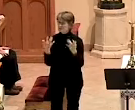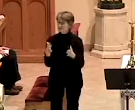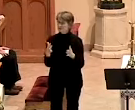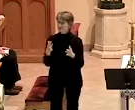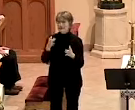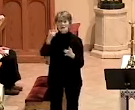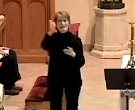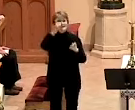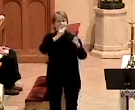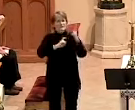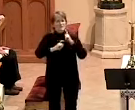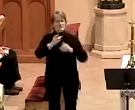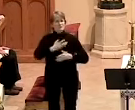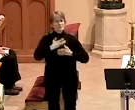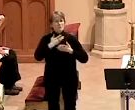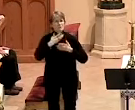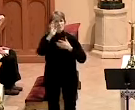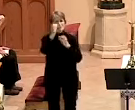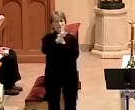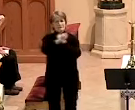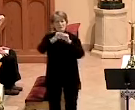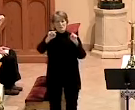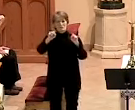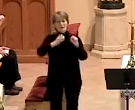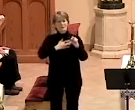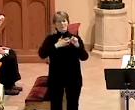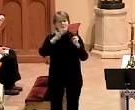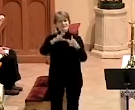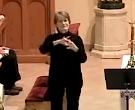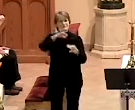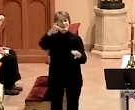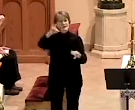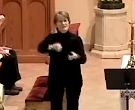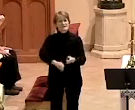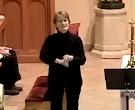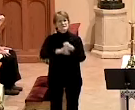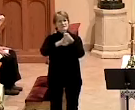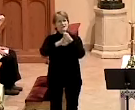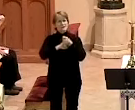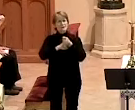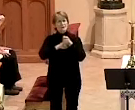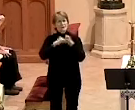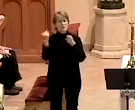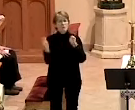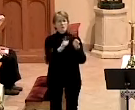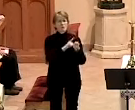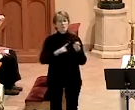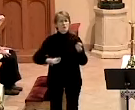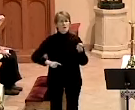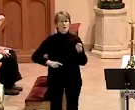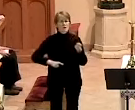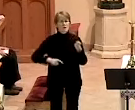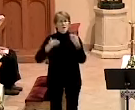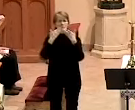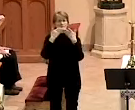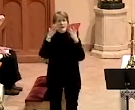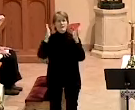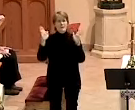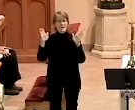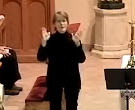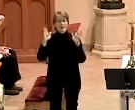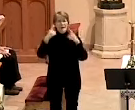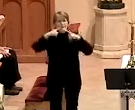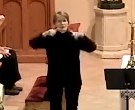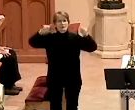me back the joy of your salvation, and a willing spirit sustain in me. O Lord, open my lips, and my mouth